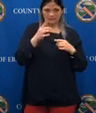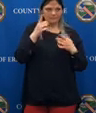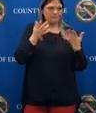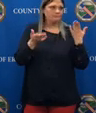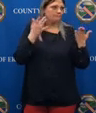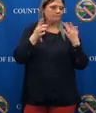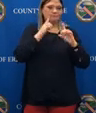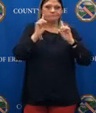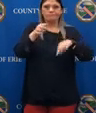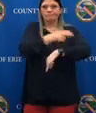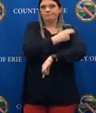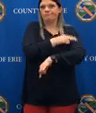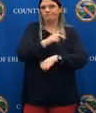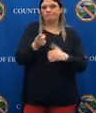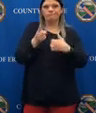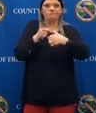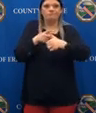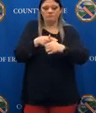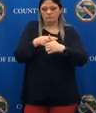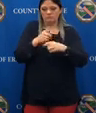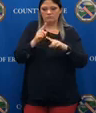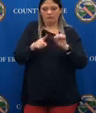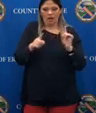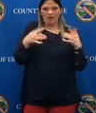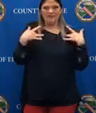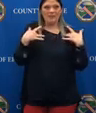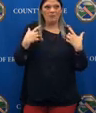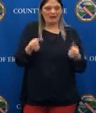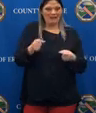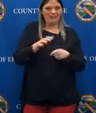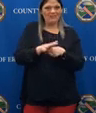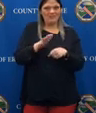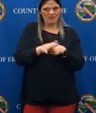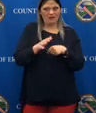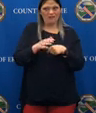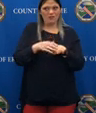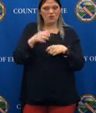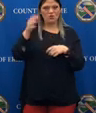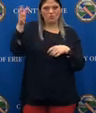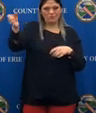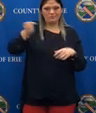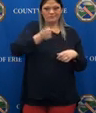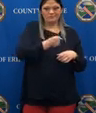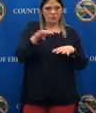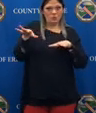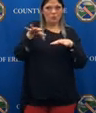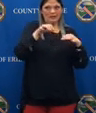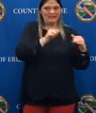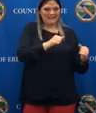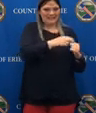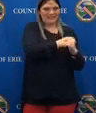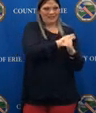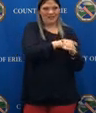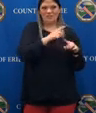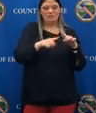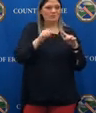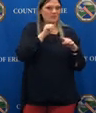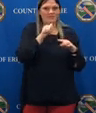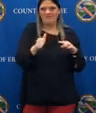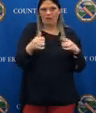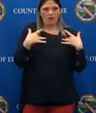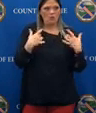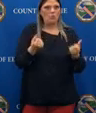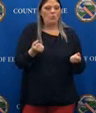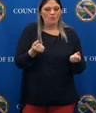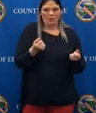first, but they were well enough to be removed from the hospital, but may not be well enough to go home because of its particular